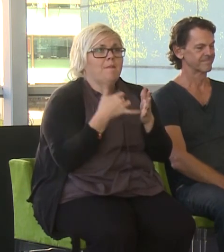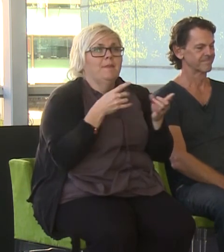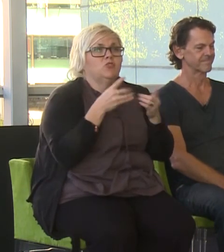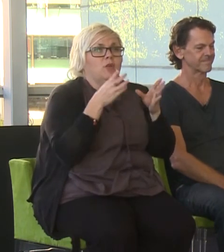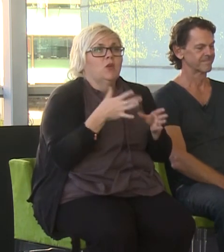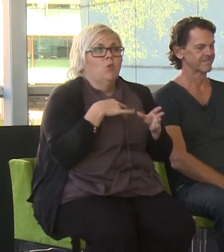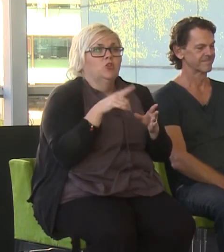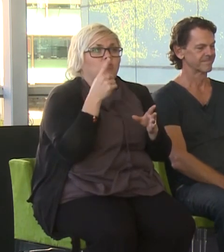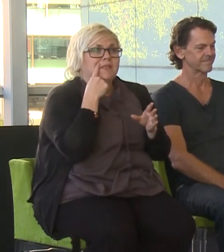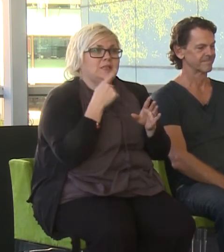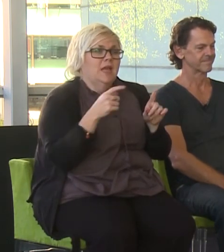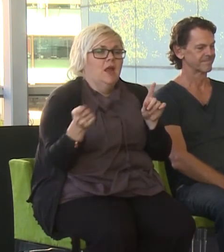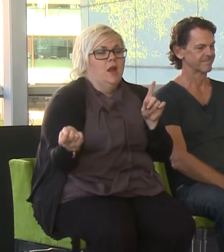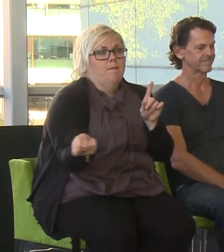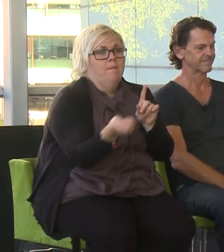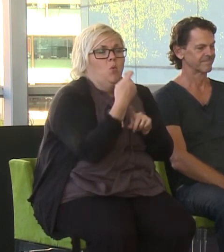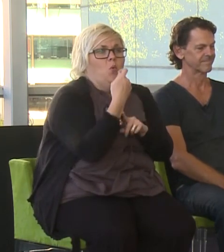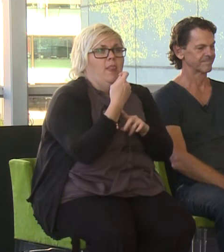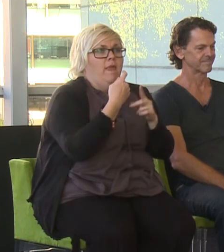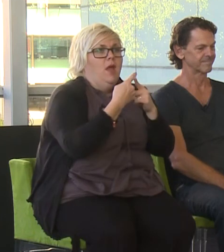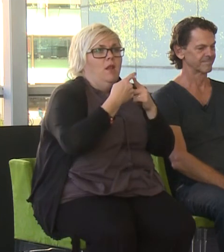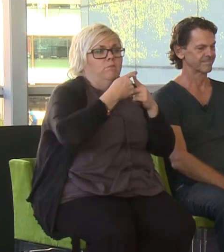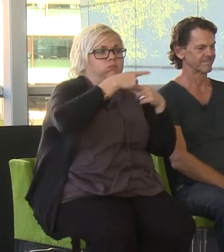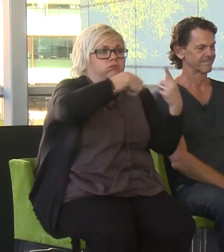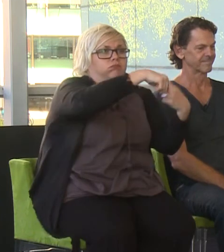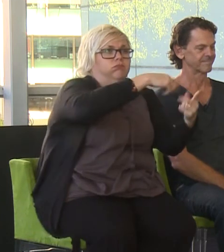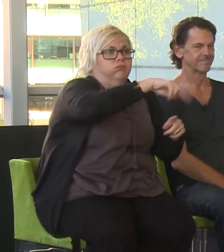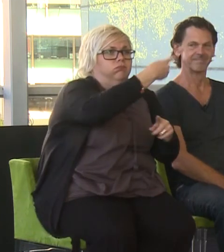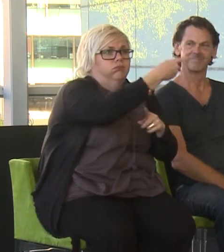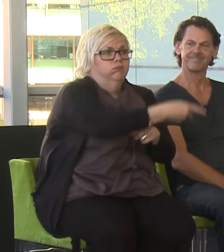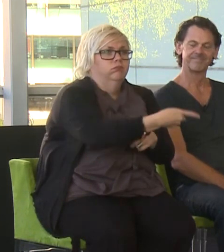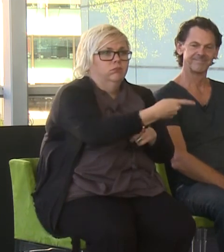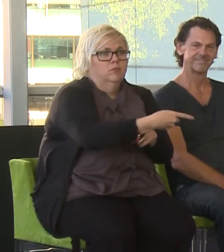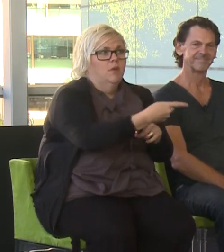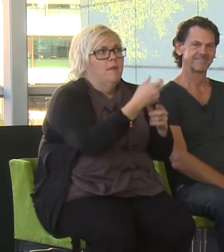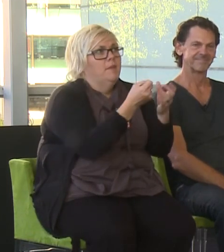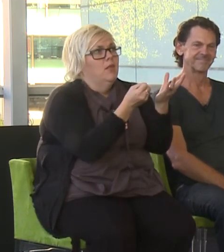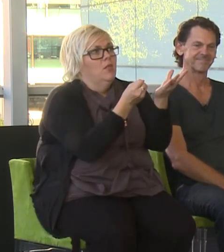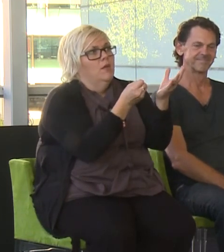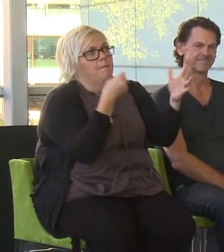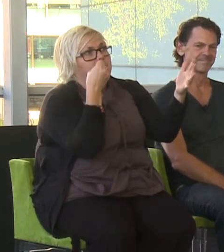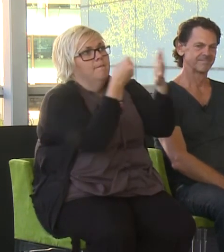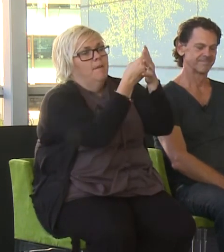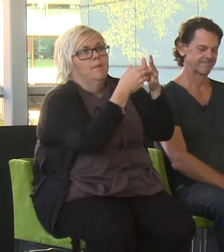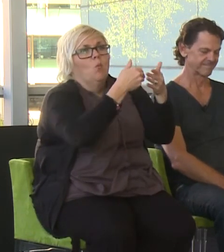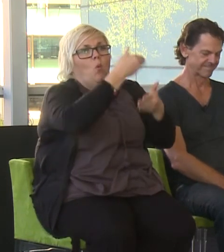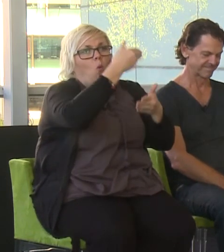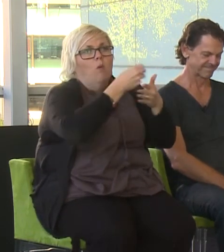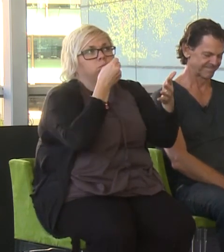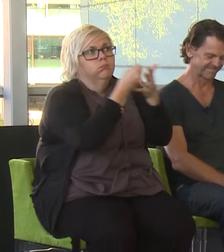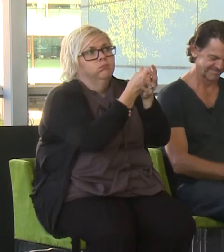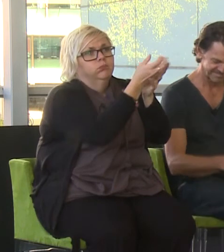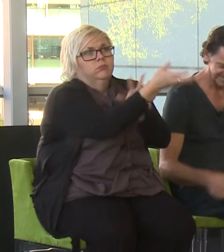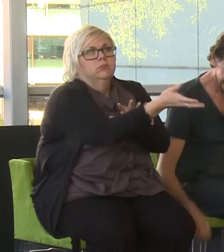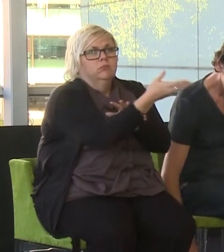actor copping a vicious blow, then flying across a room and literally put them through a wall. Hell, why not 2 walls?